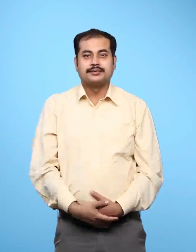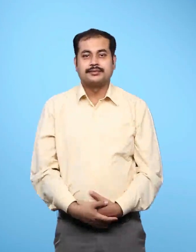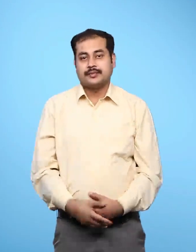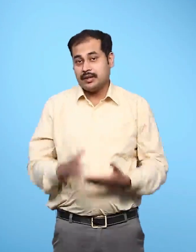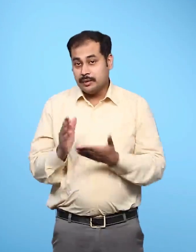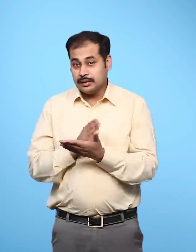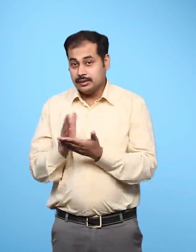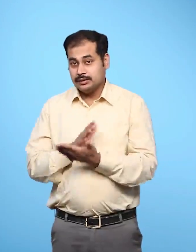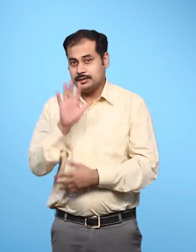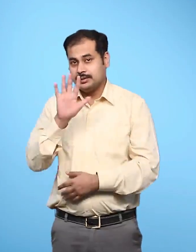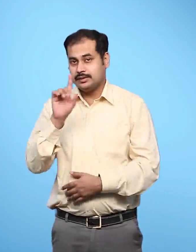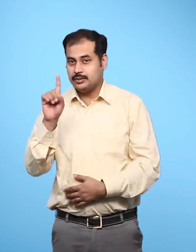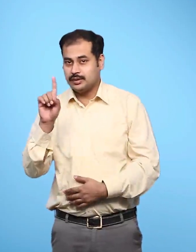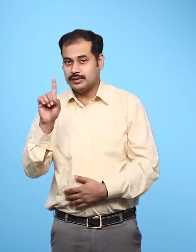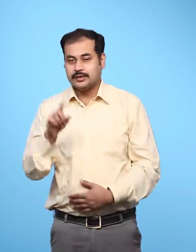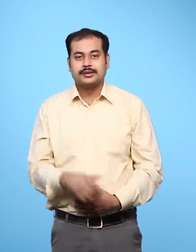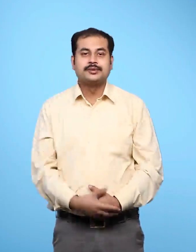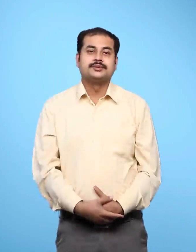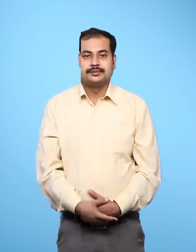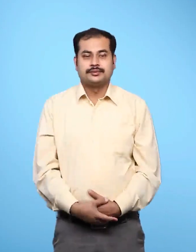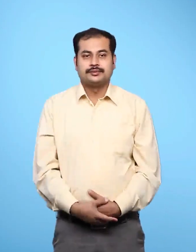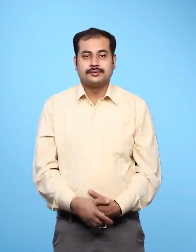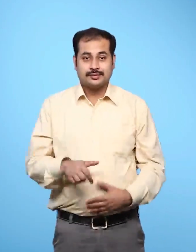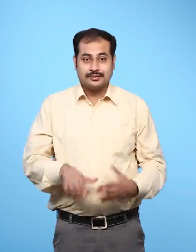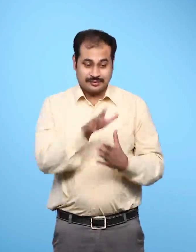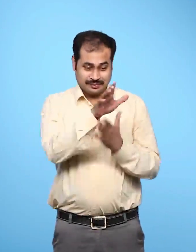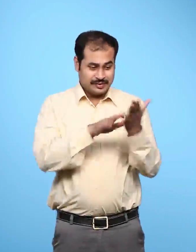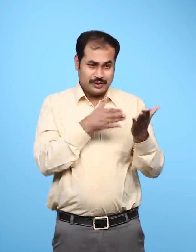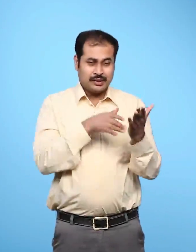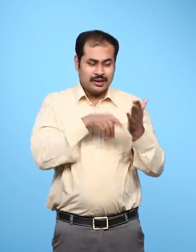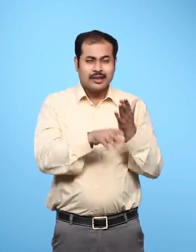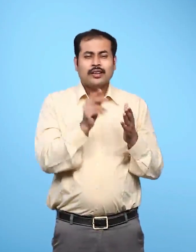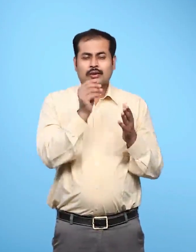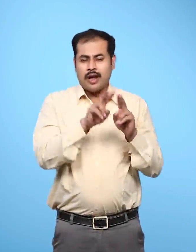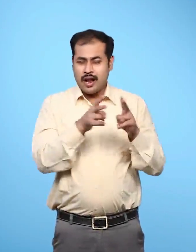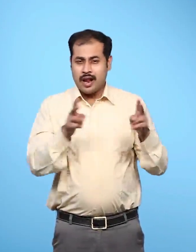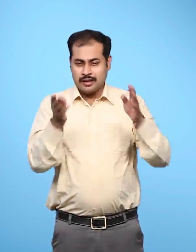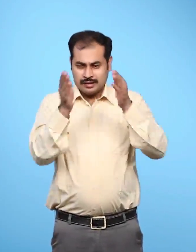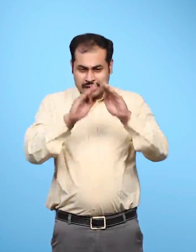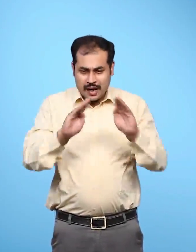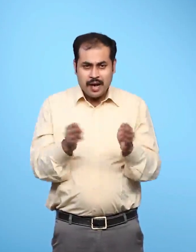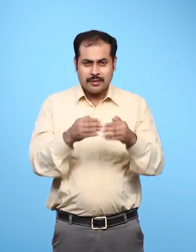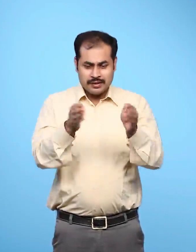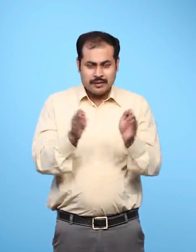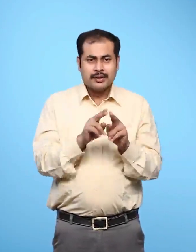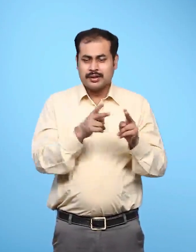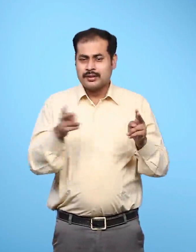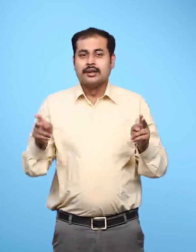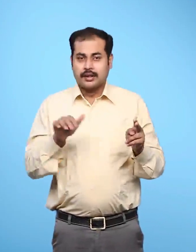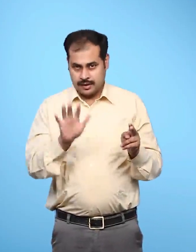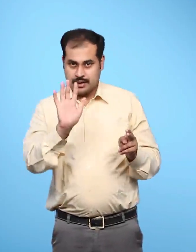Question 51. Ring the one which holds more water. Question